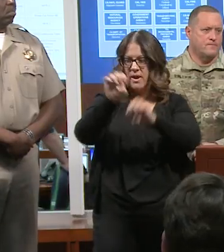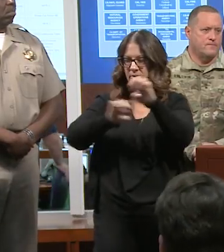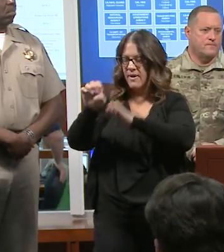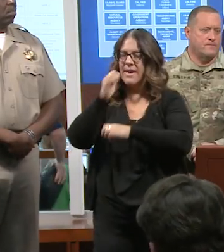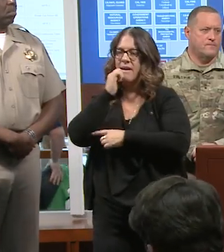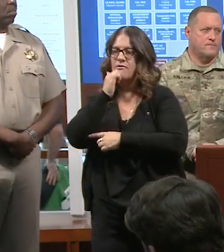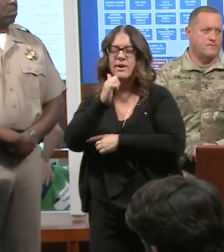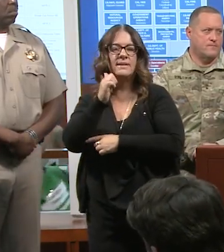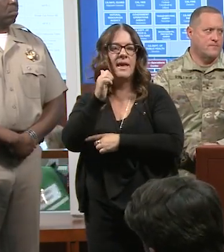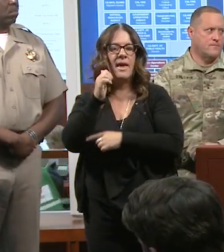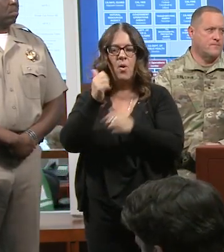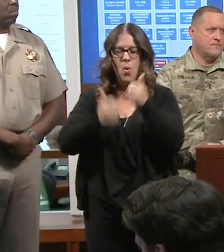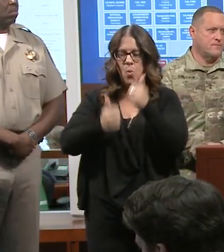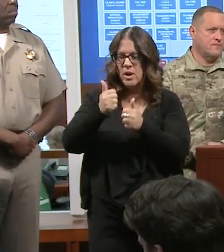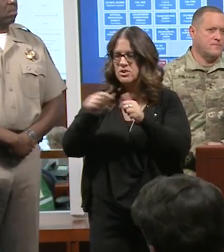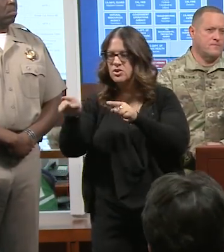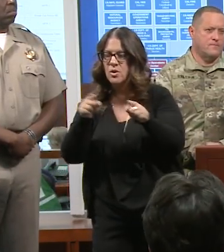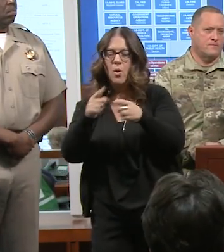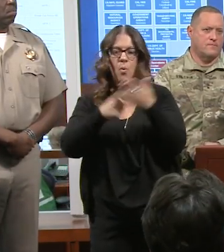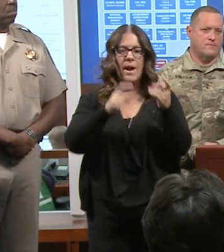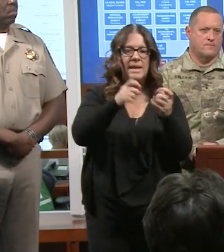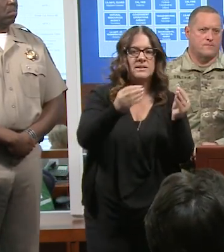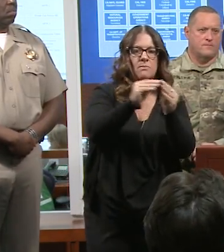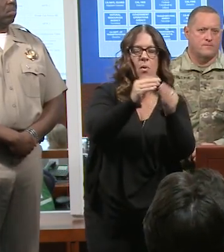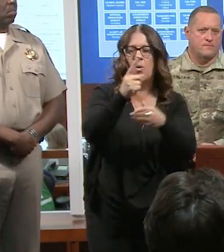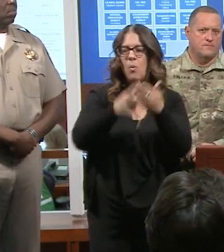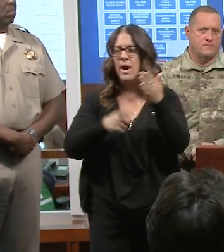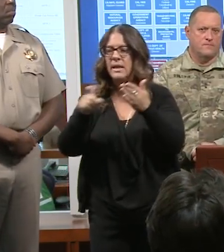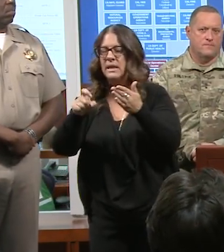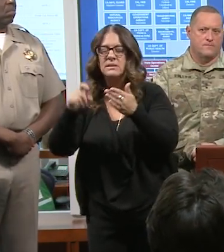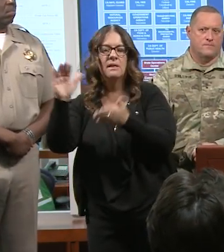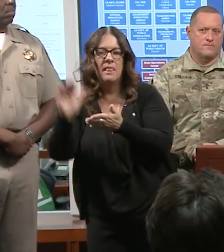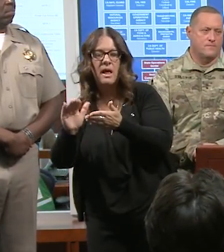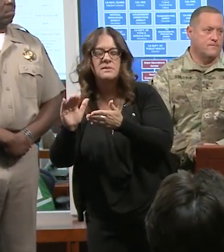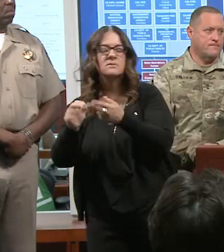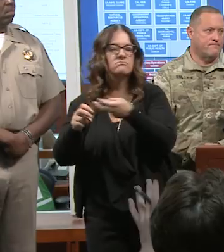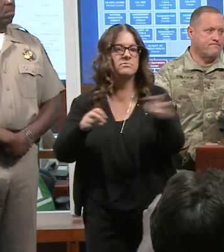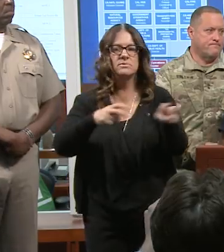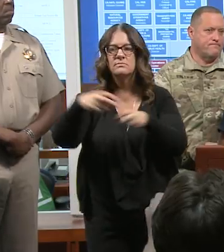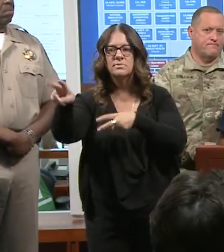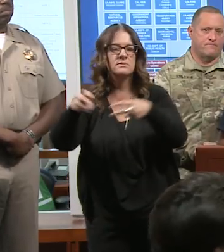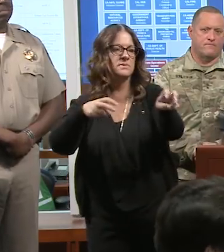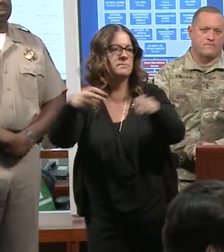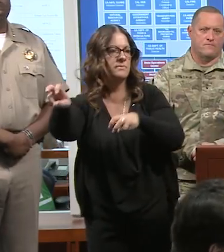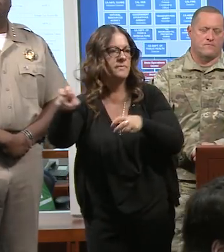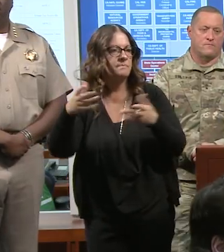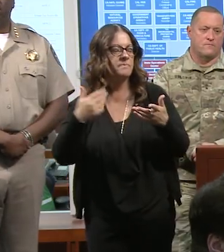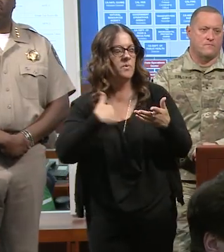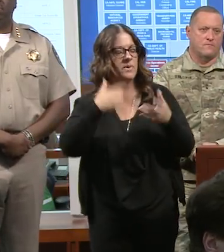us to respond to that and get out in front and get them additional resources if they need it.